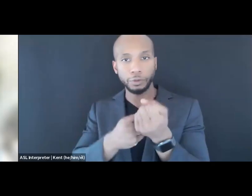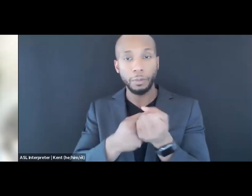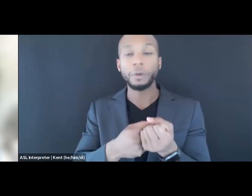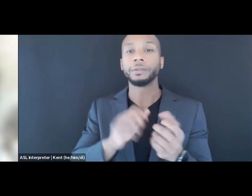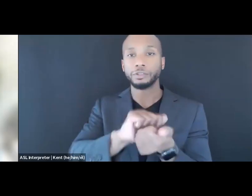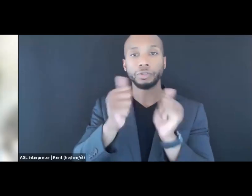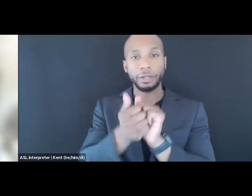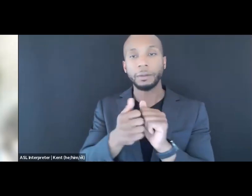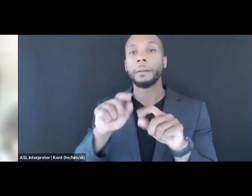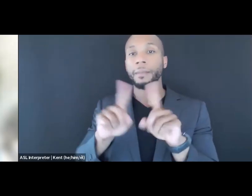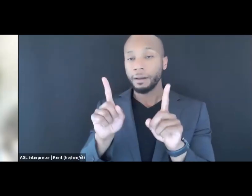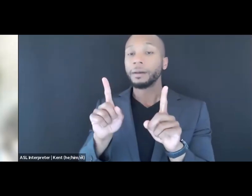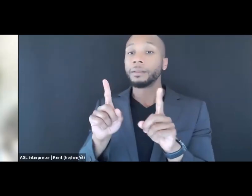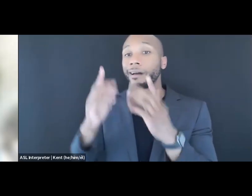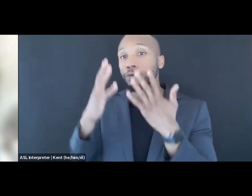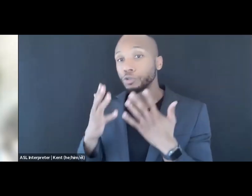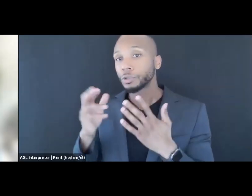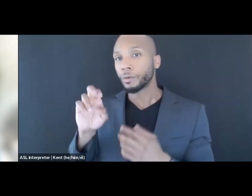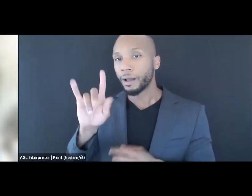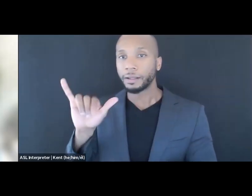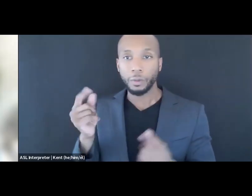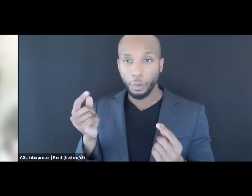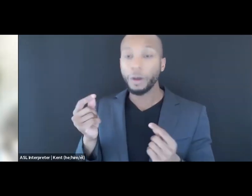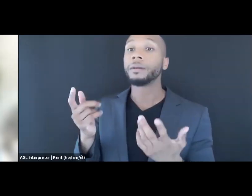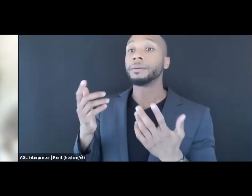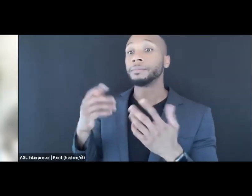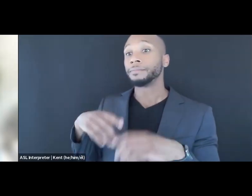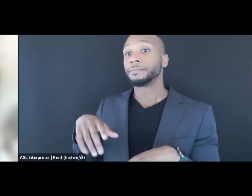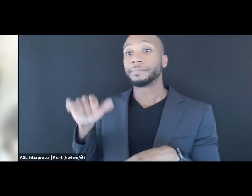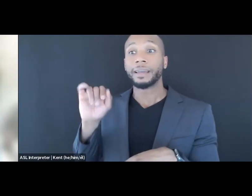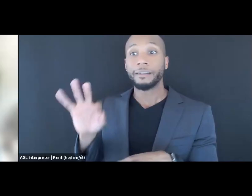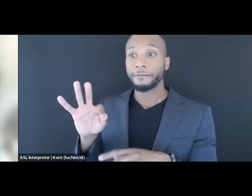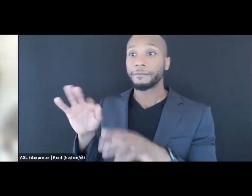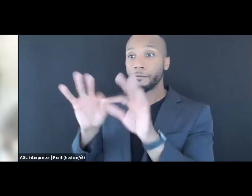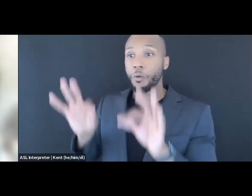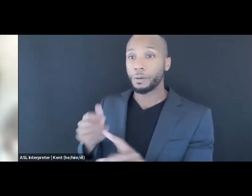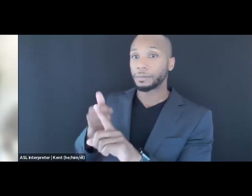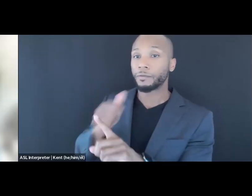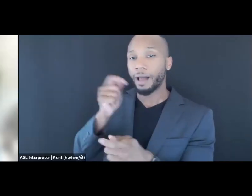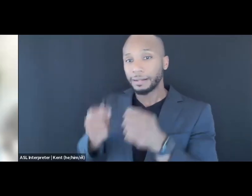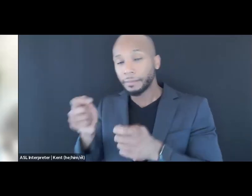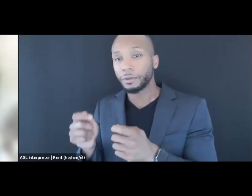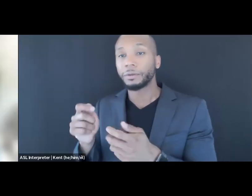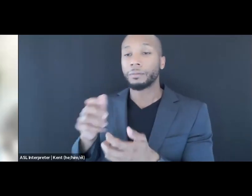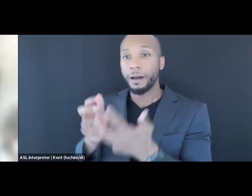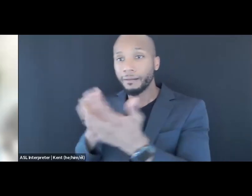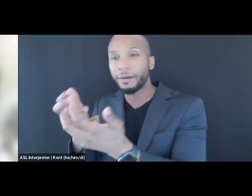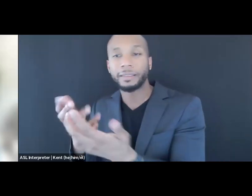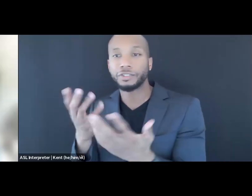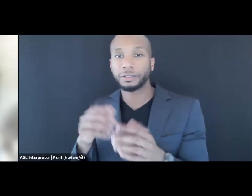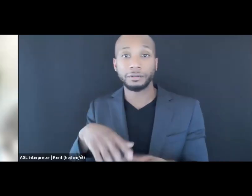change. But the unfortunate reality is that those forms, if they're not adapted or modified at all, they just get put in a